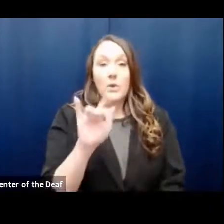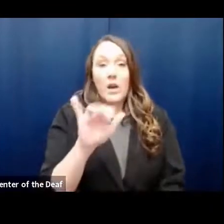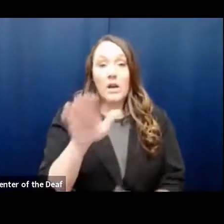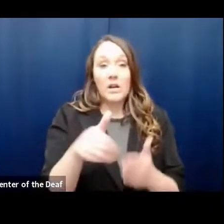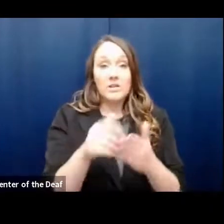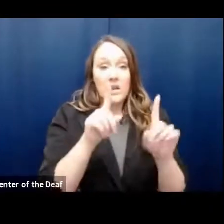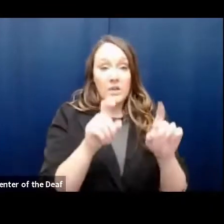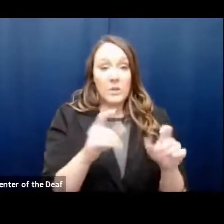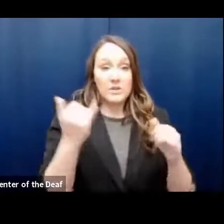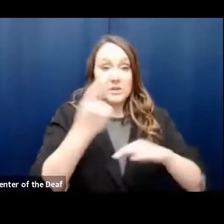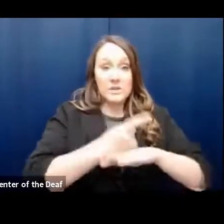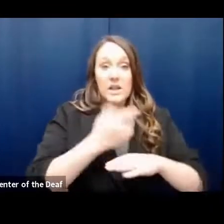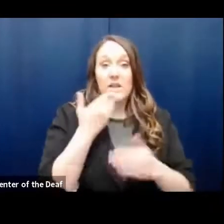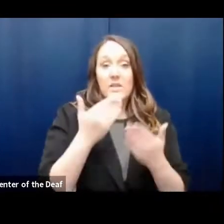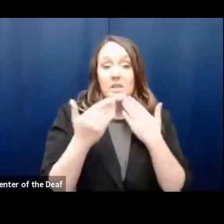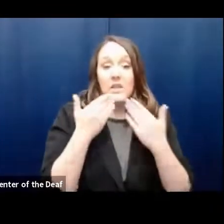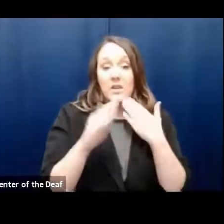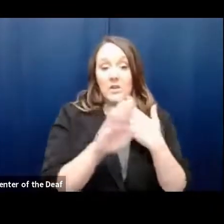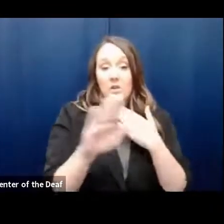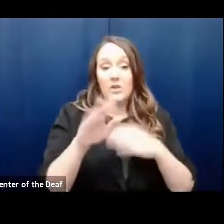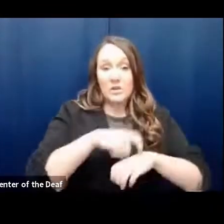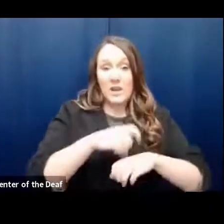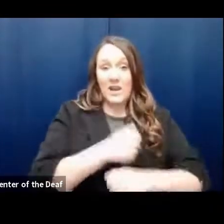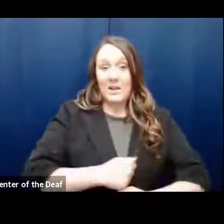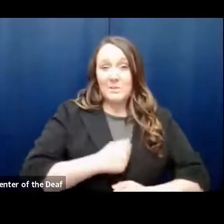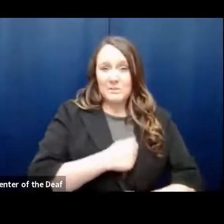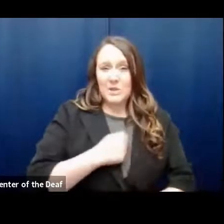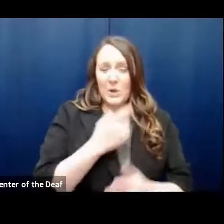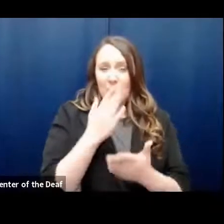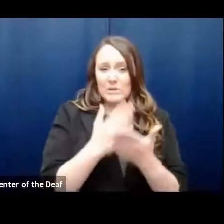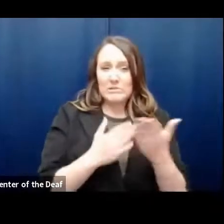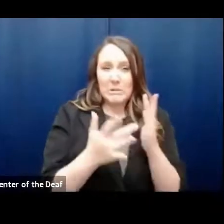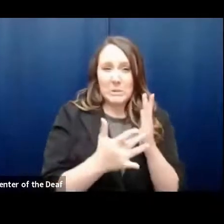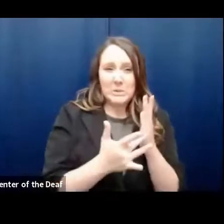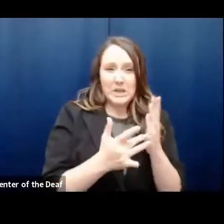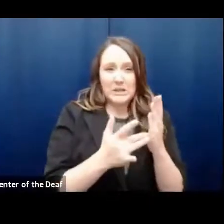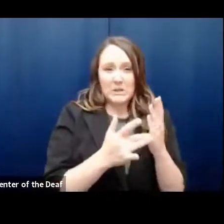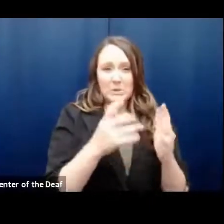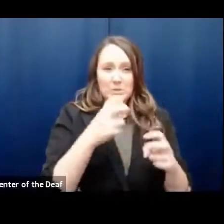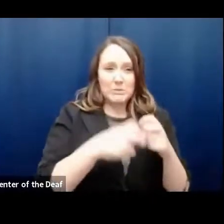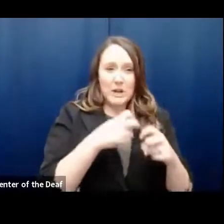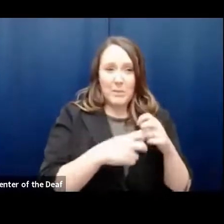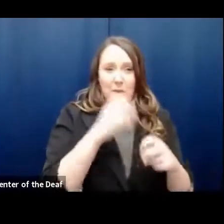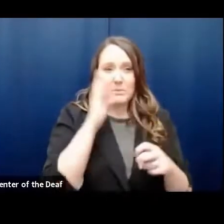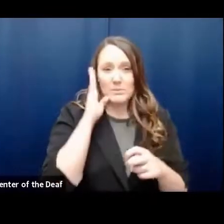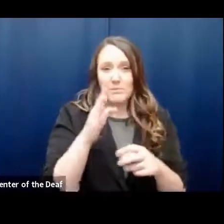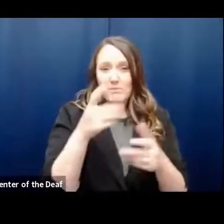Thank you all for your time. And once again, we apologize for some of those technical difficulties.